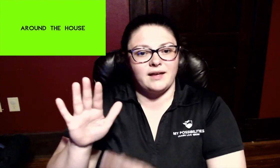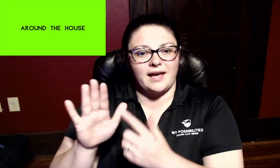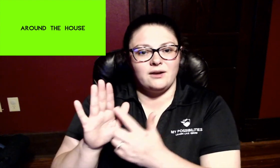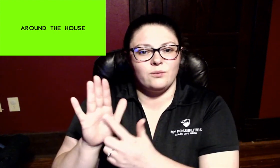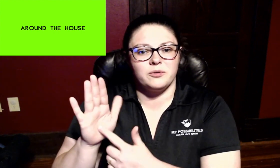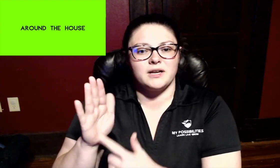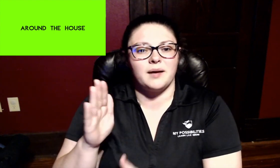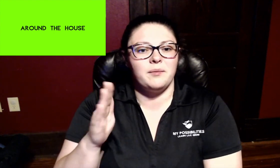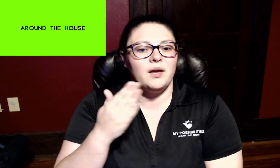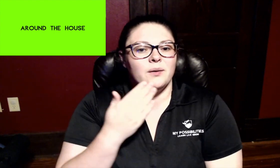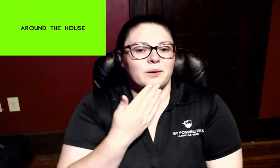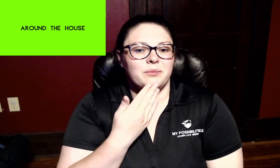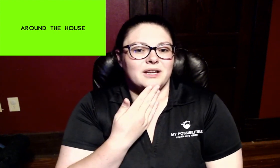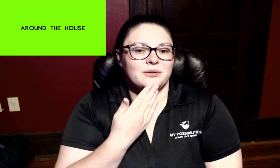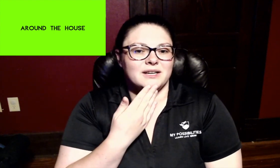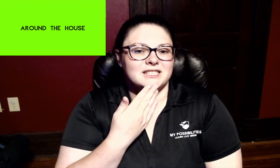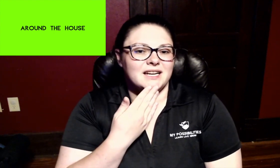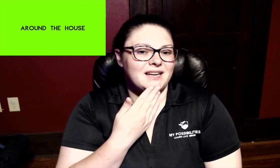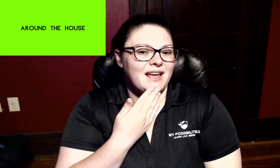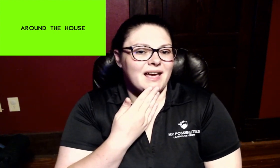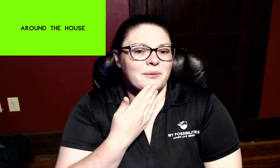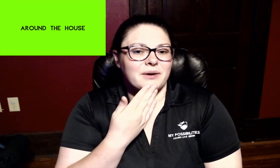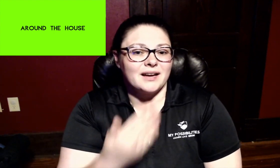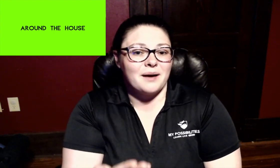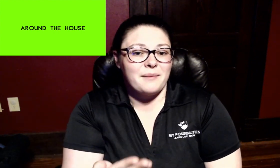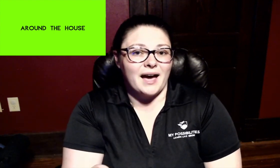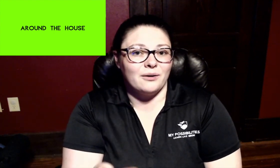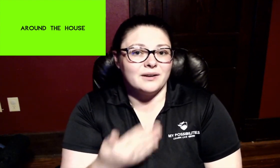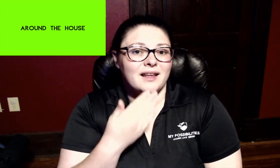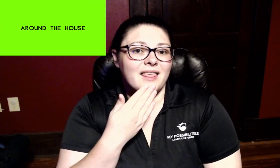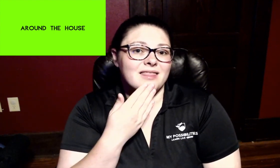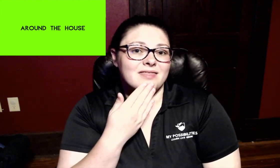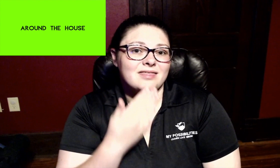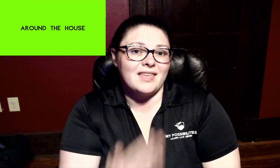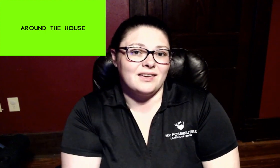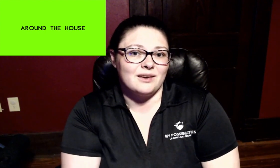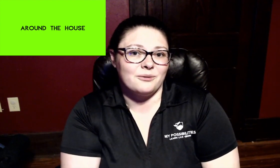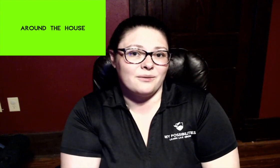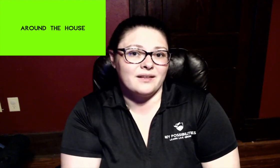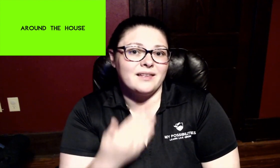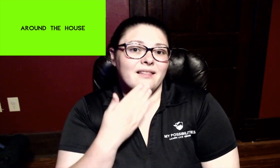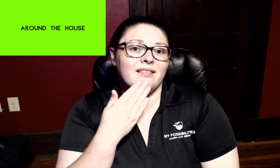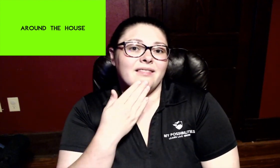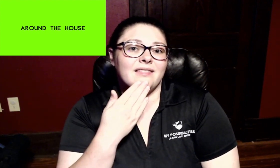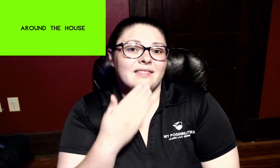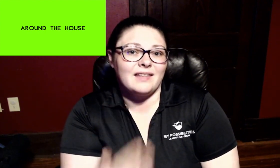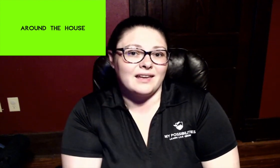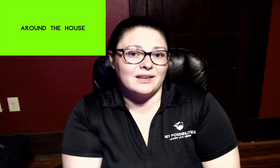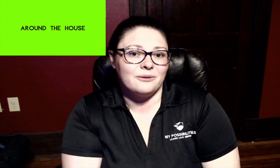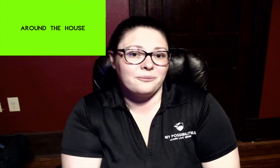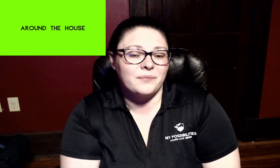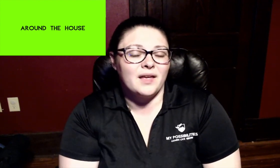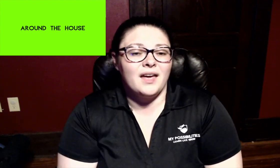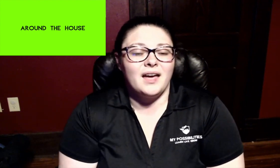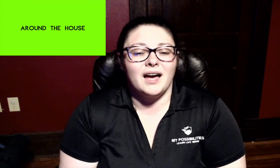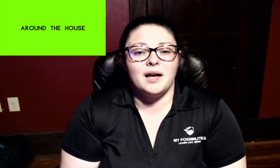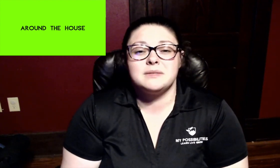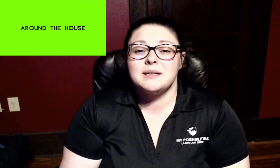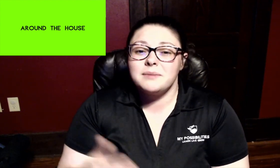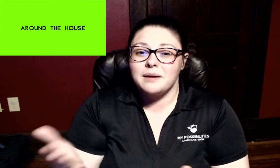one more time. We're going to put it to our chin, and we're going to come out. Thank you. Thank you. Sometimes you'll